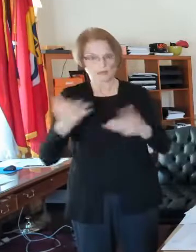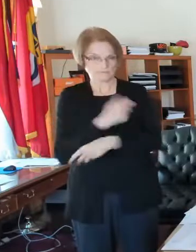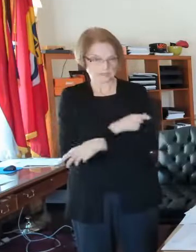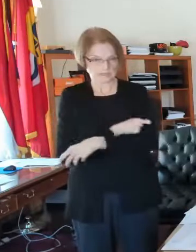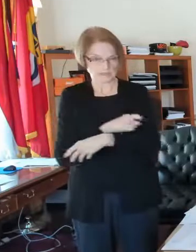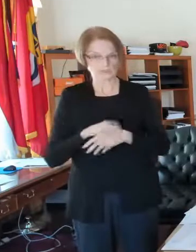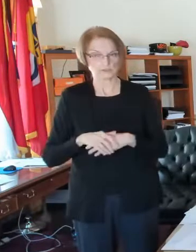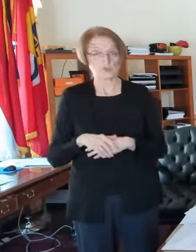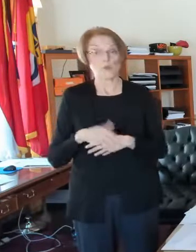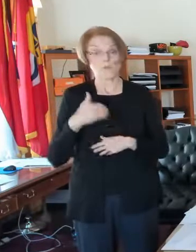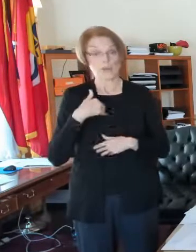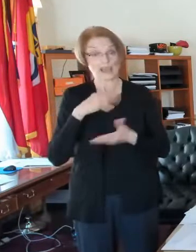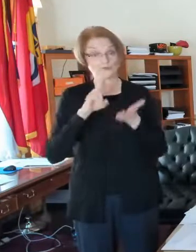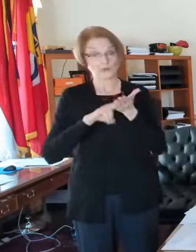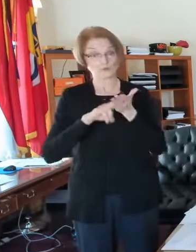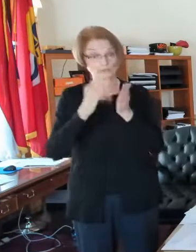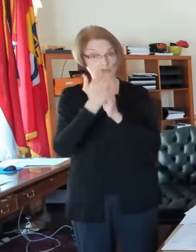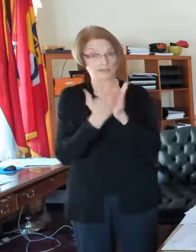our registration list.